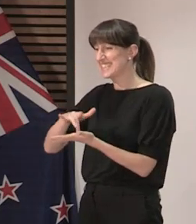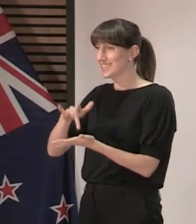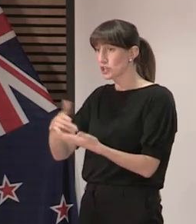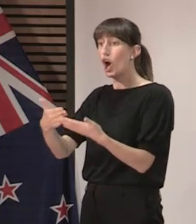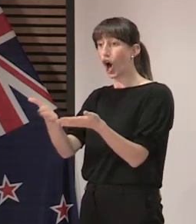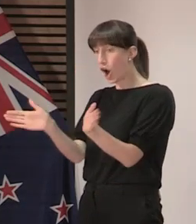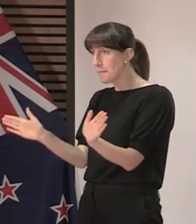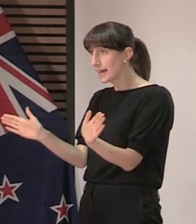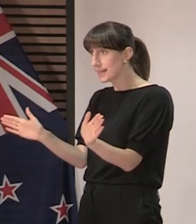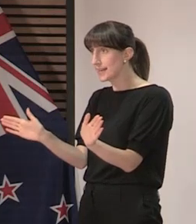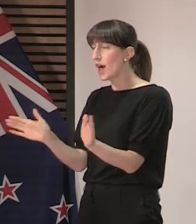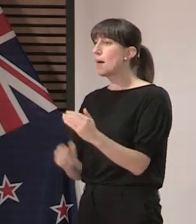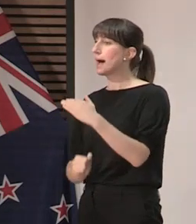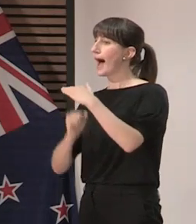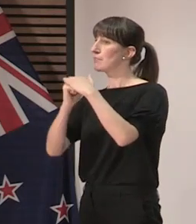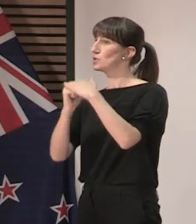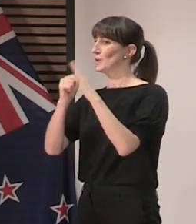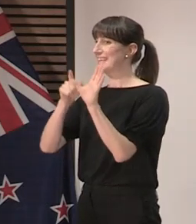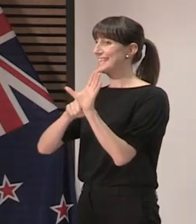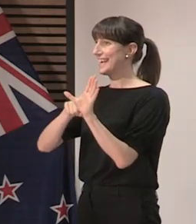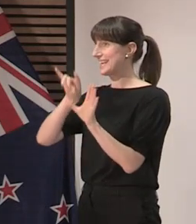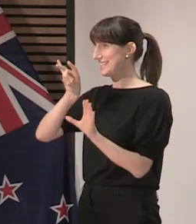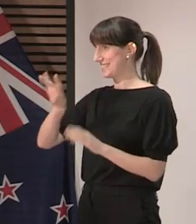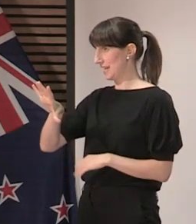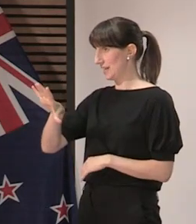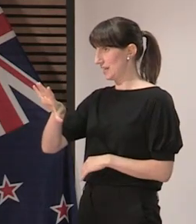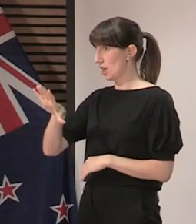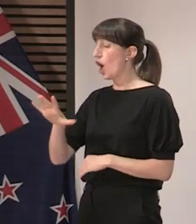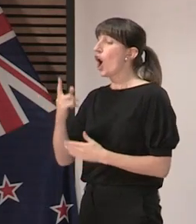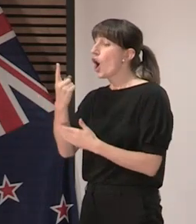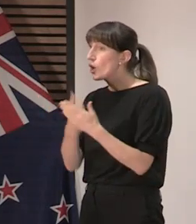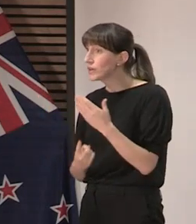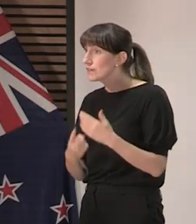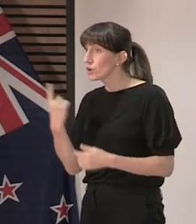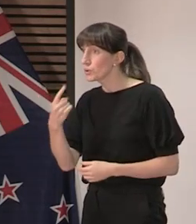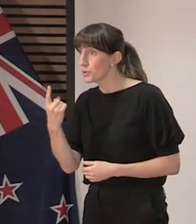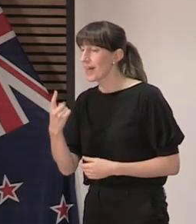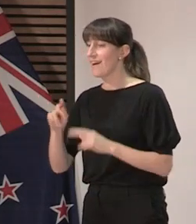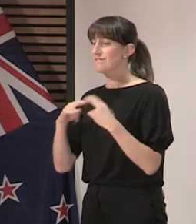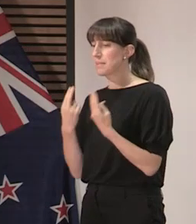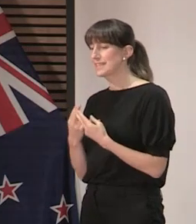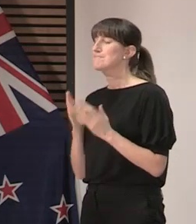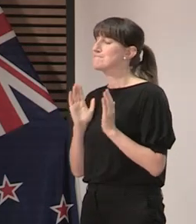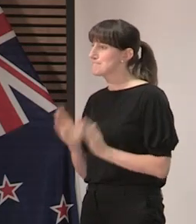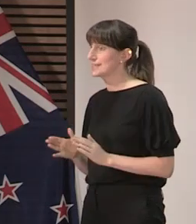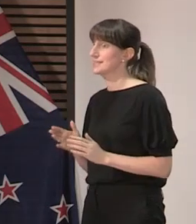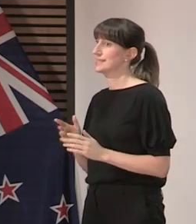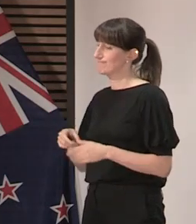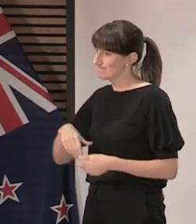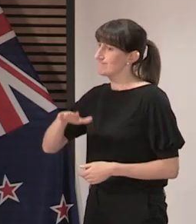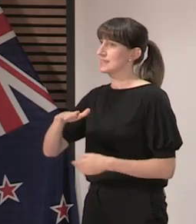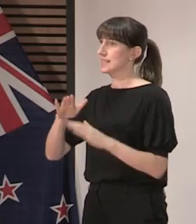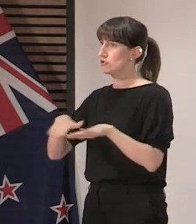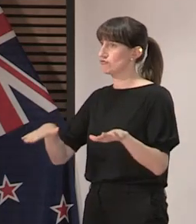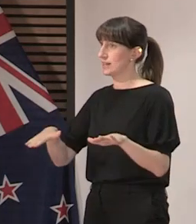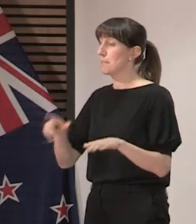students up to year 10, for the families that need that. But children who can stay home